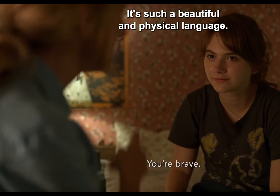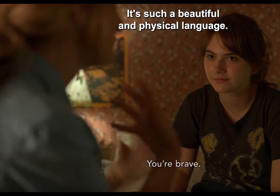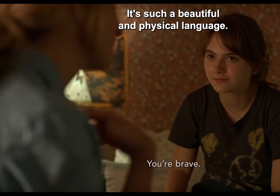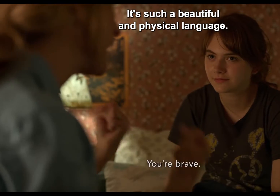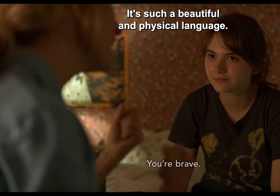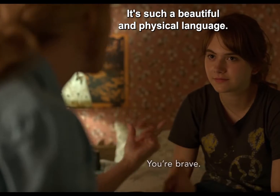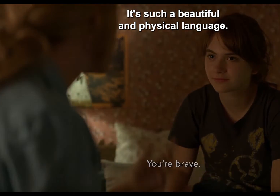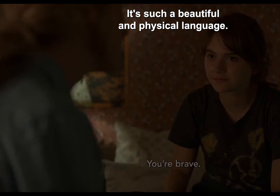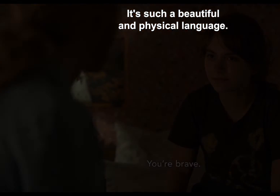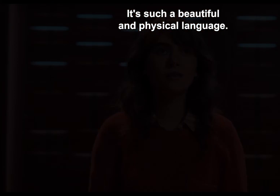beautiful and physical language.